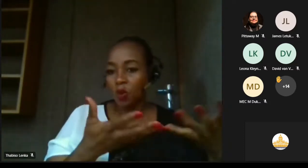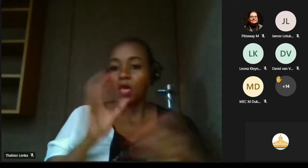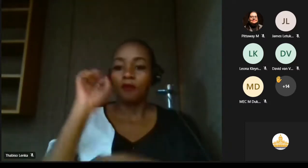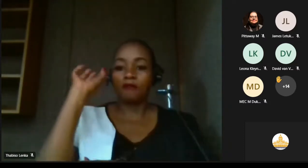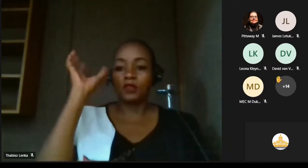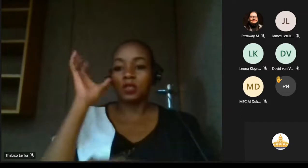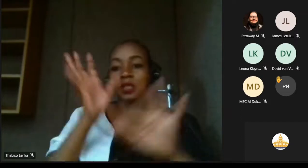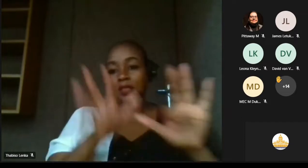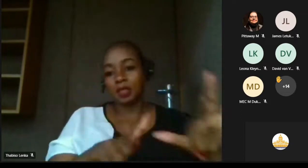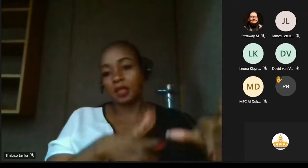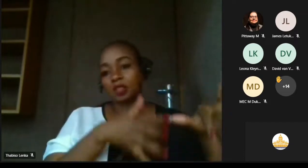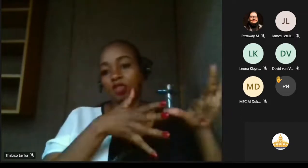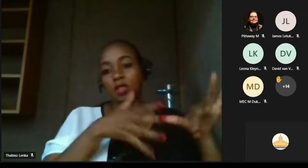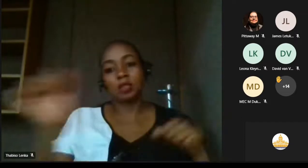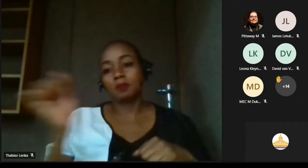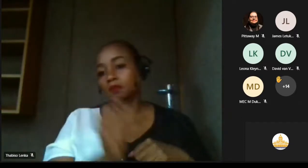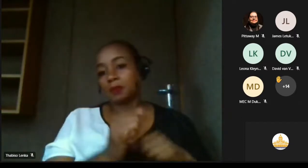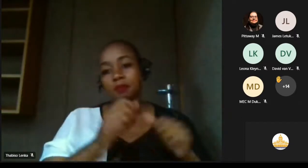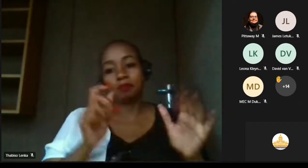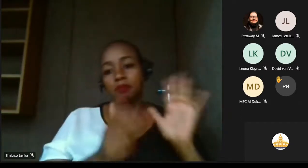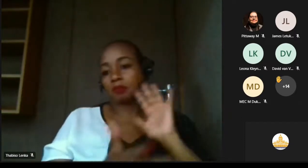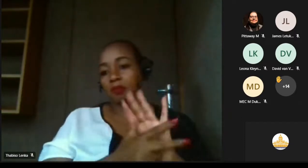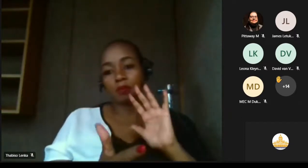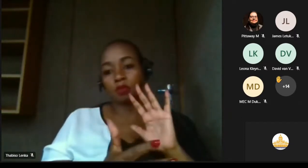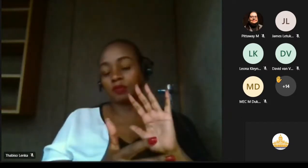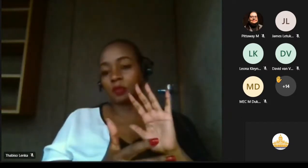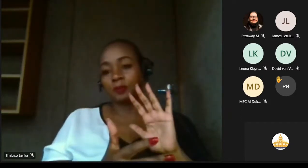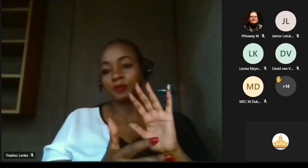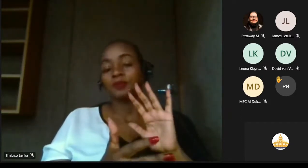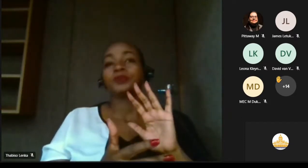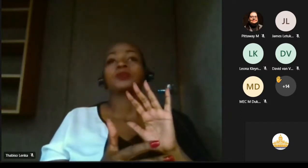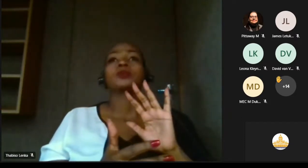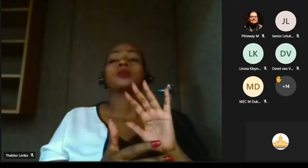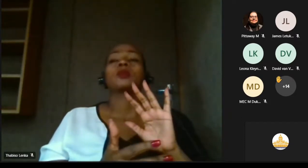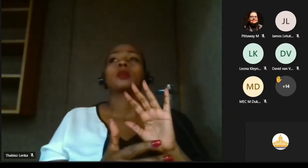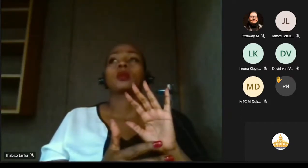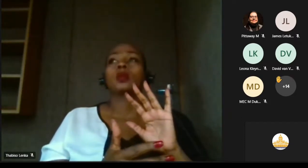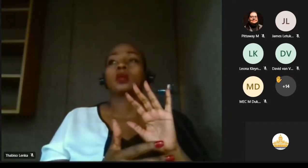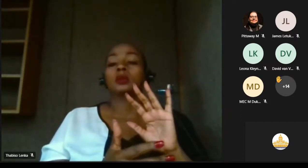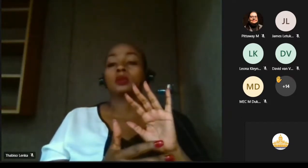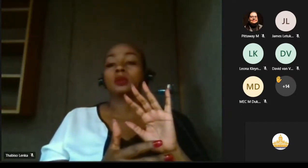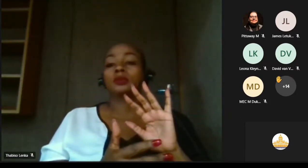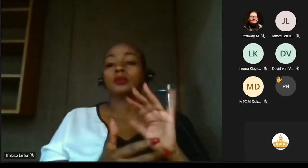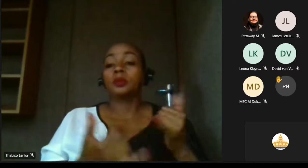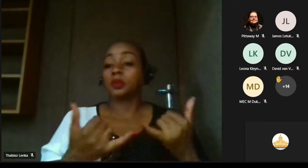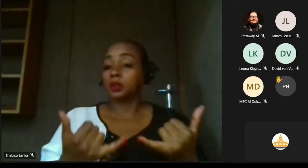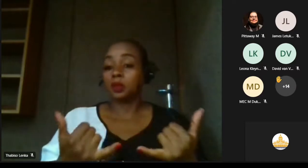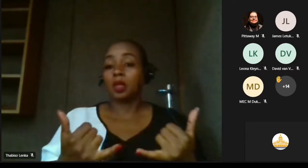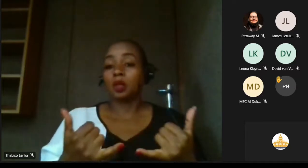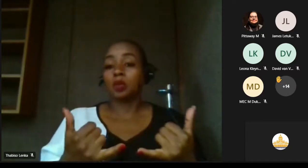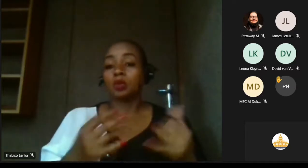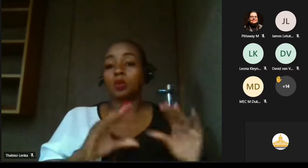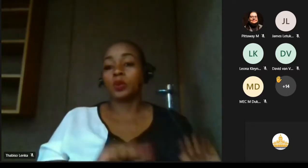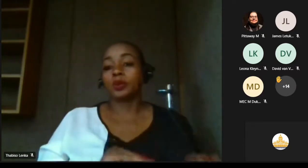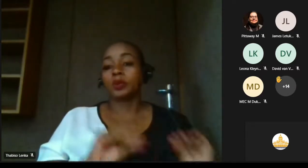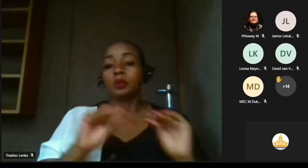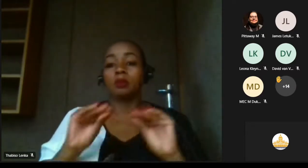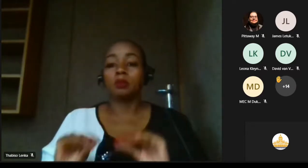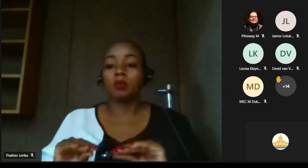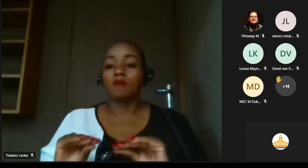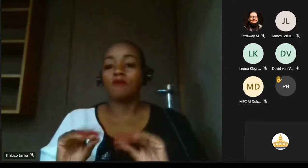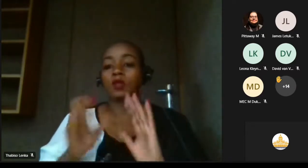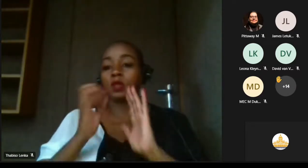State Legislature. Thank you. Honorable members, We move on to the